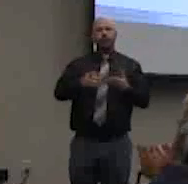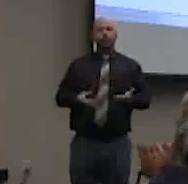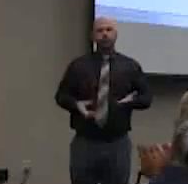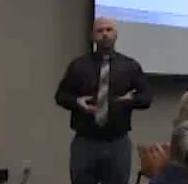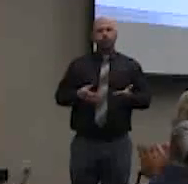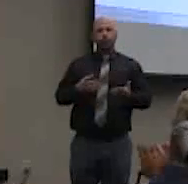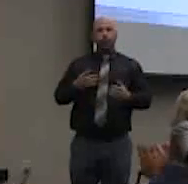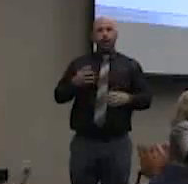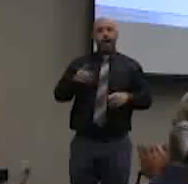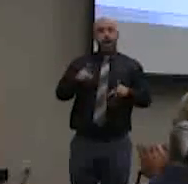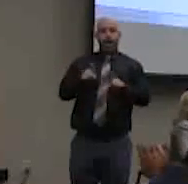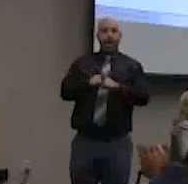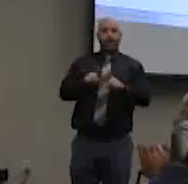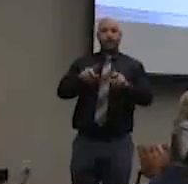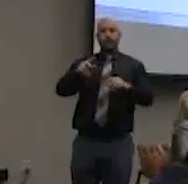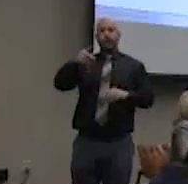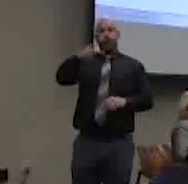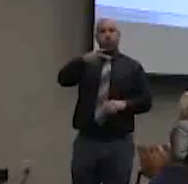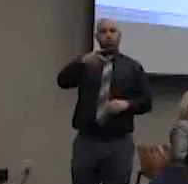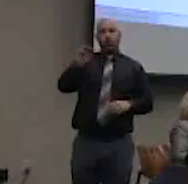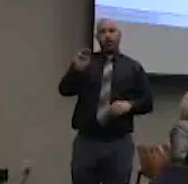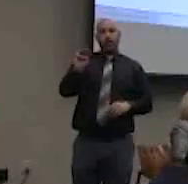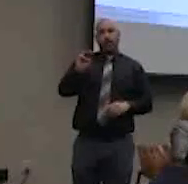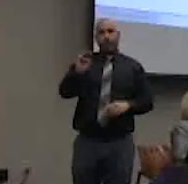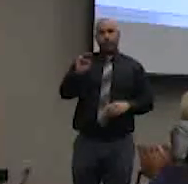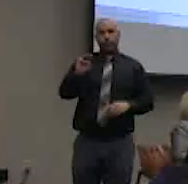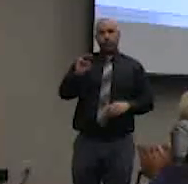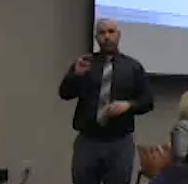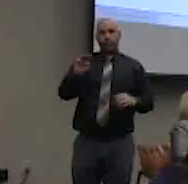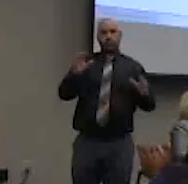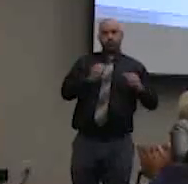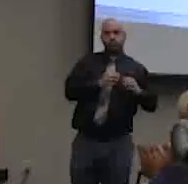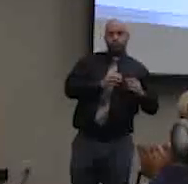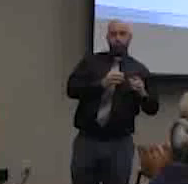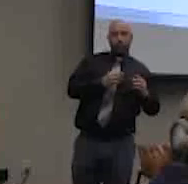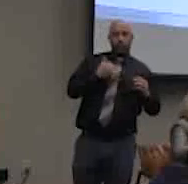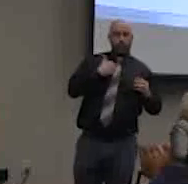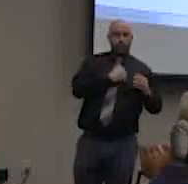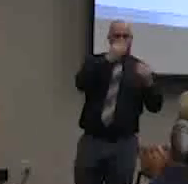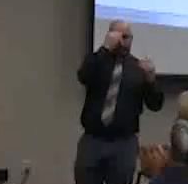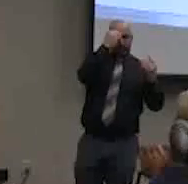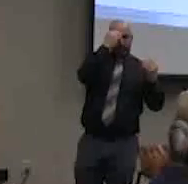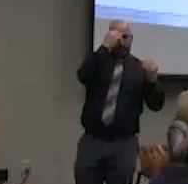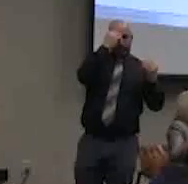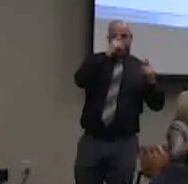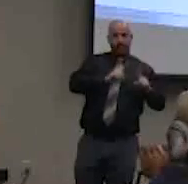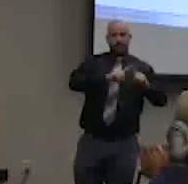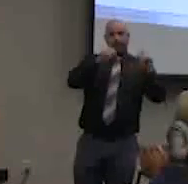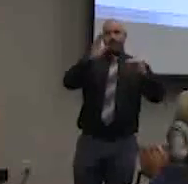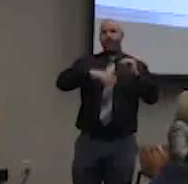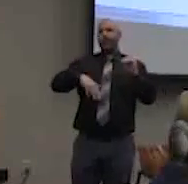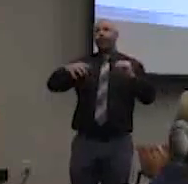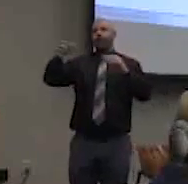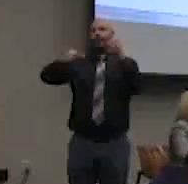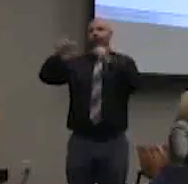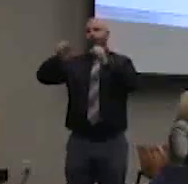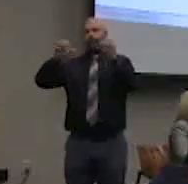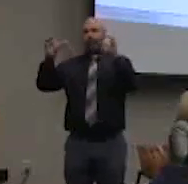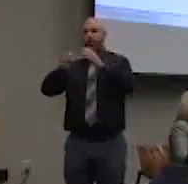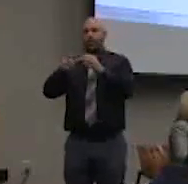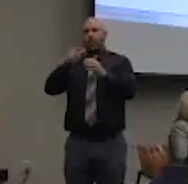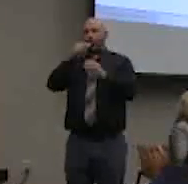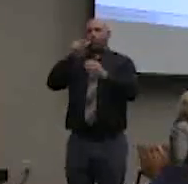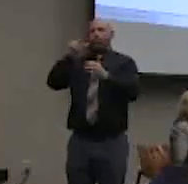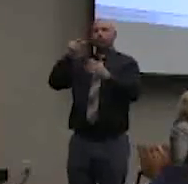program managers, we think very differently than bringing together a group of people who are really trying to think